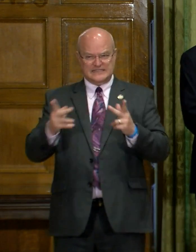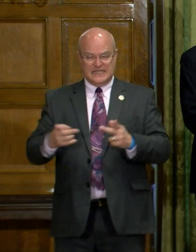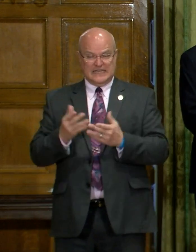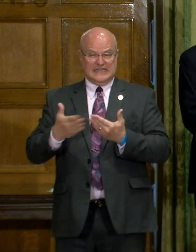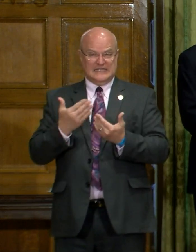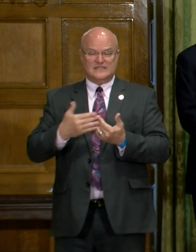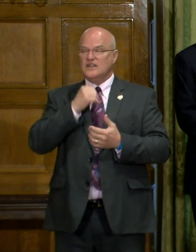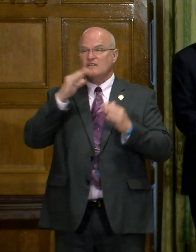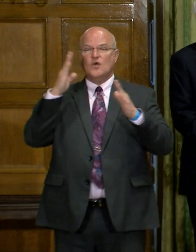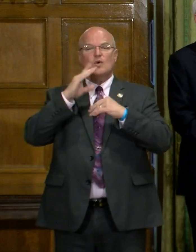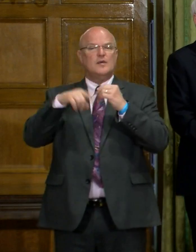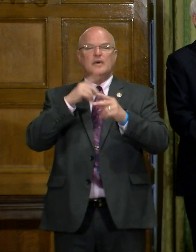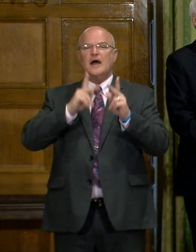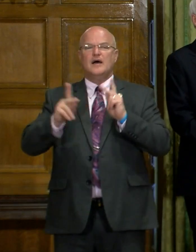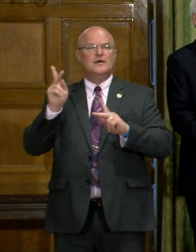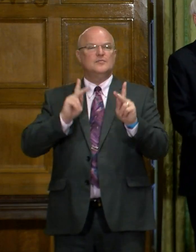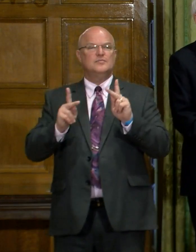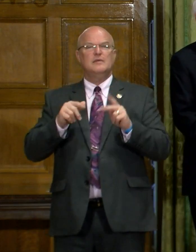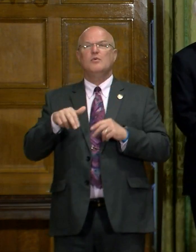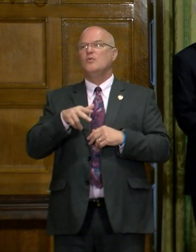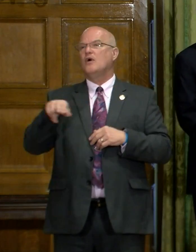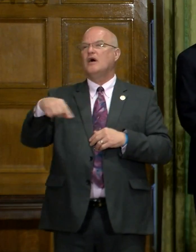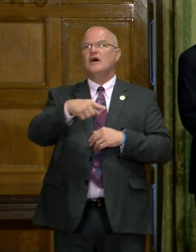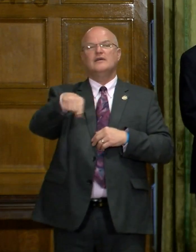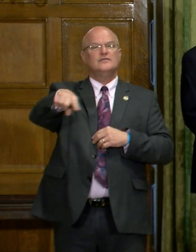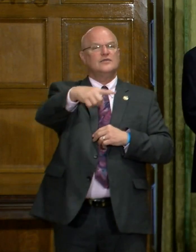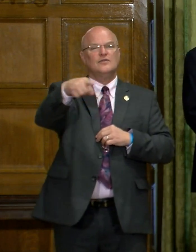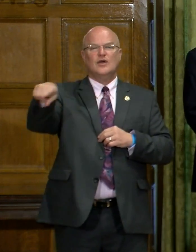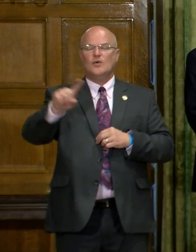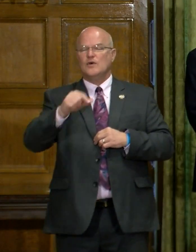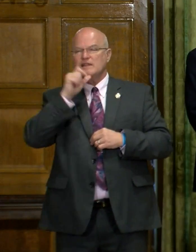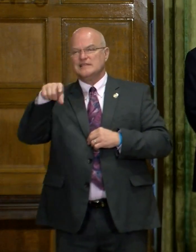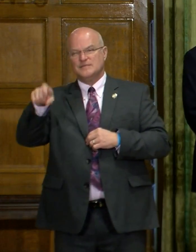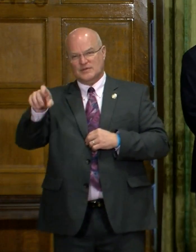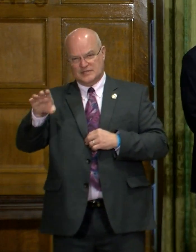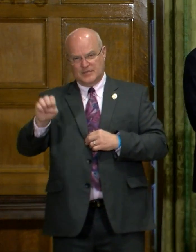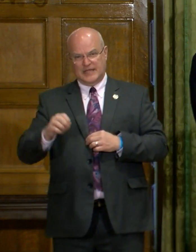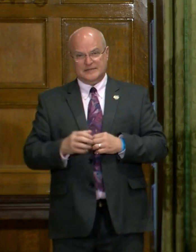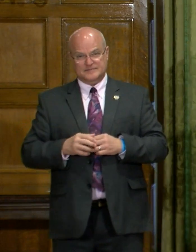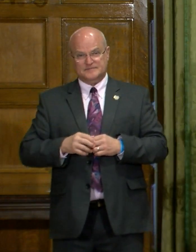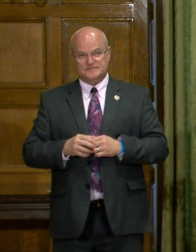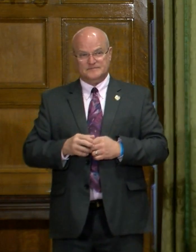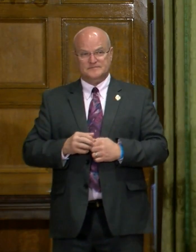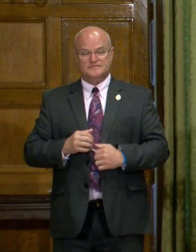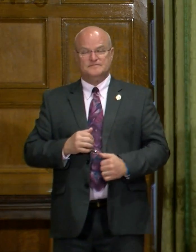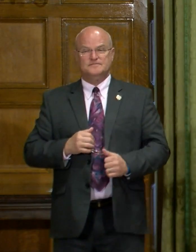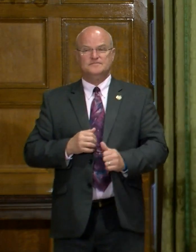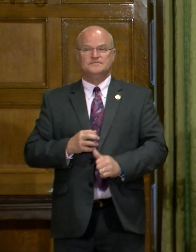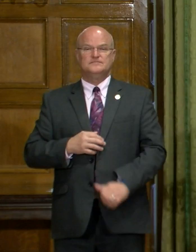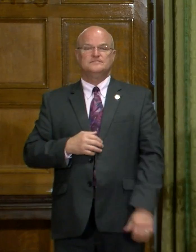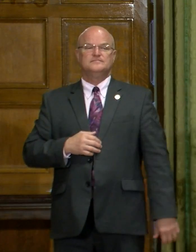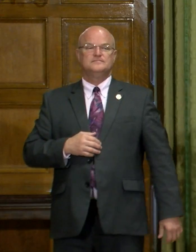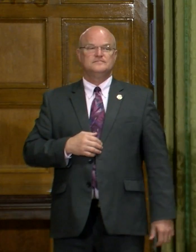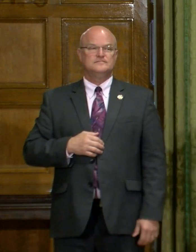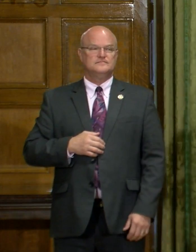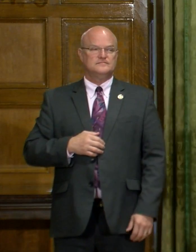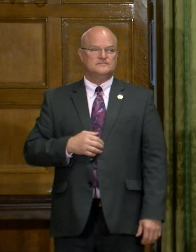fairly easily. You don't have to worry about people wandering around where they're not supposed to be.